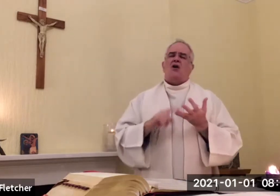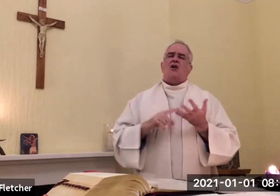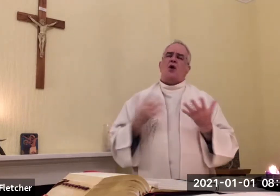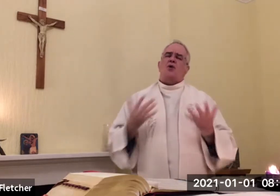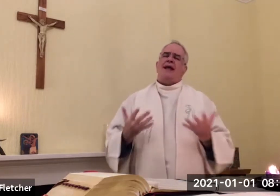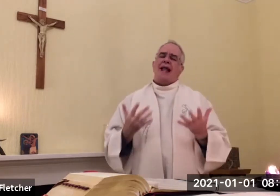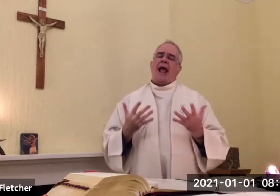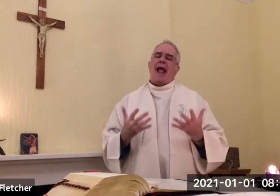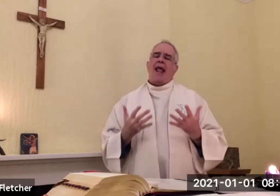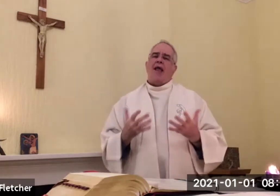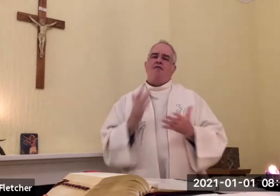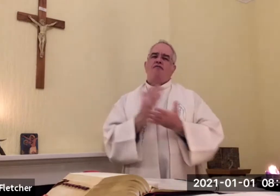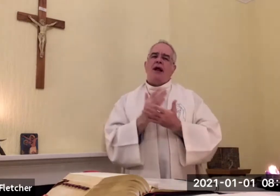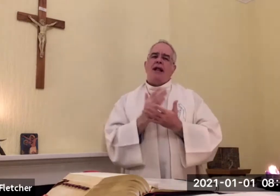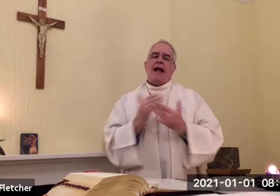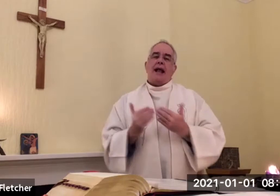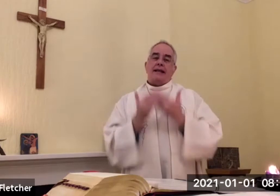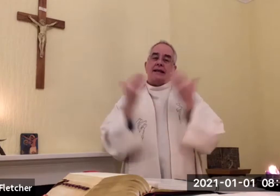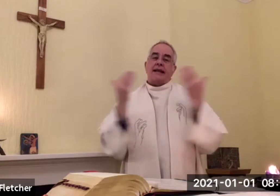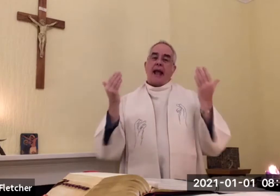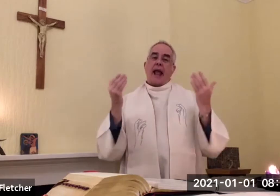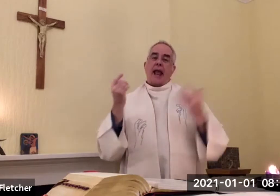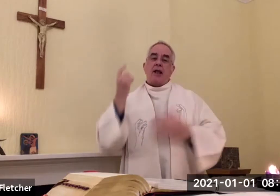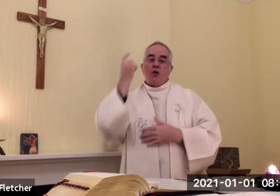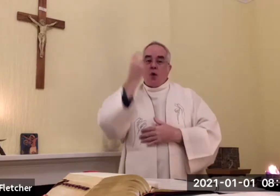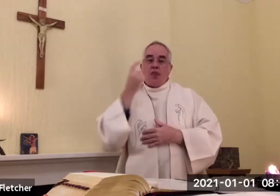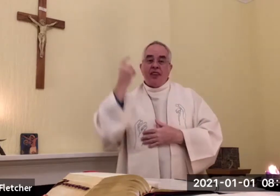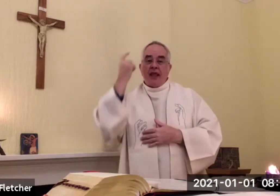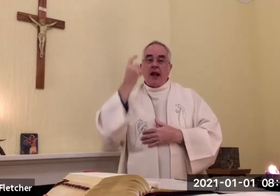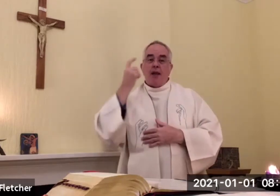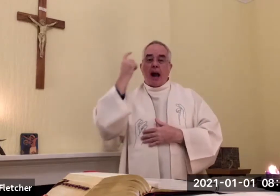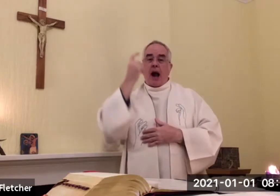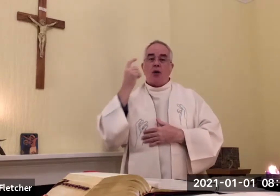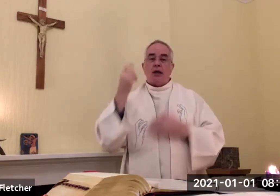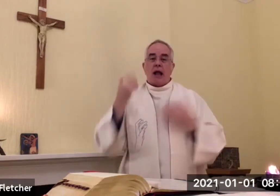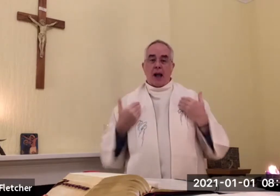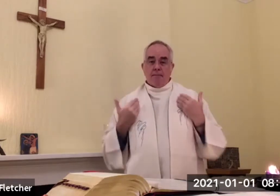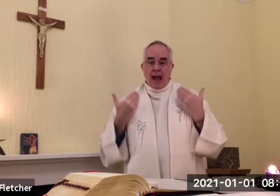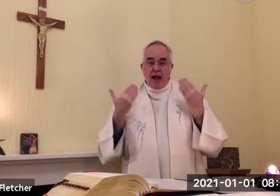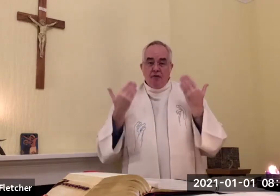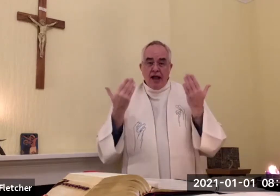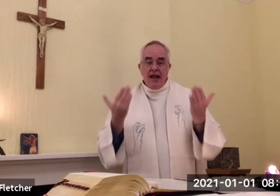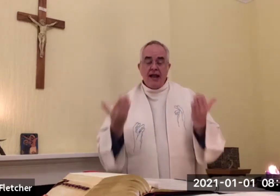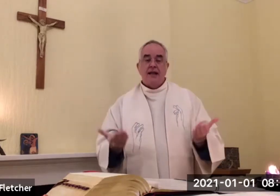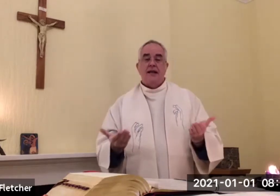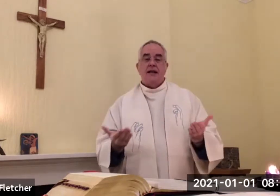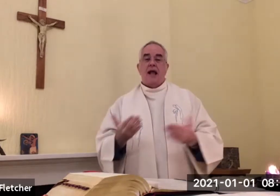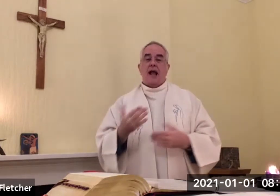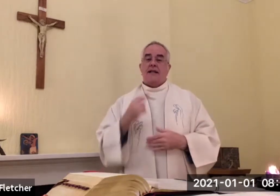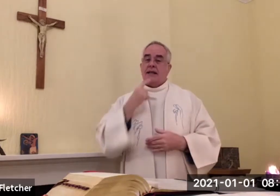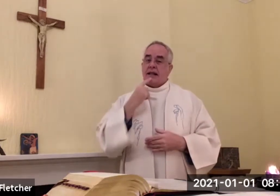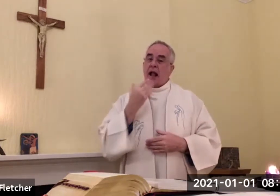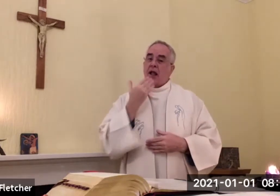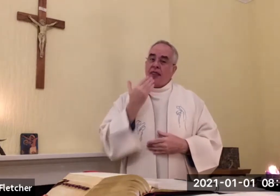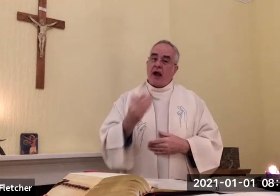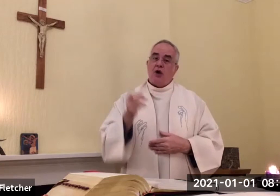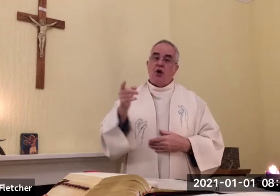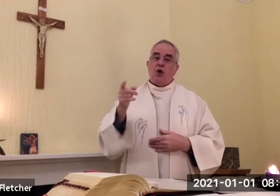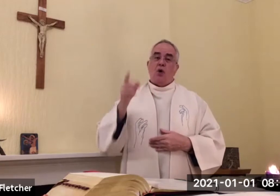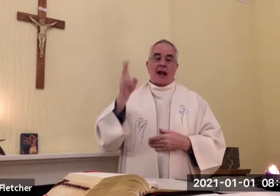So today really is a day to think about Mary, to say thank you